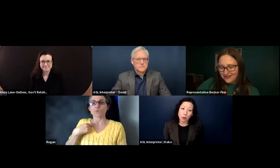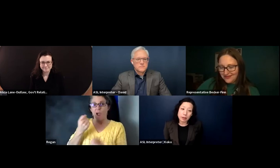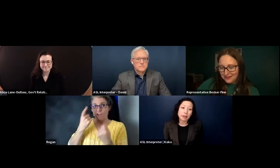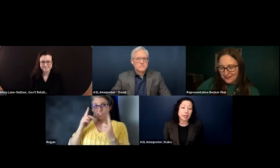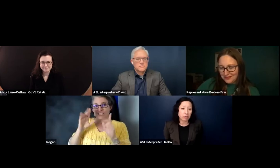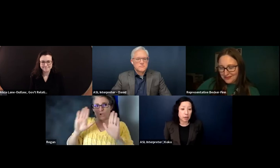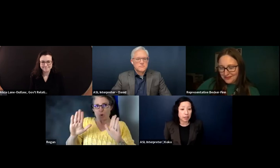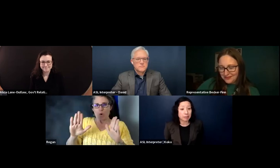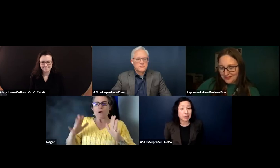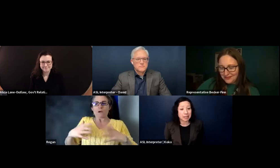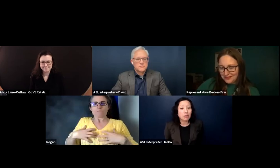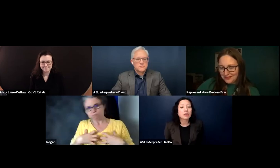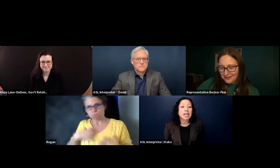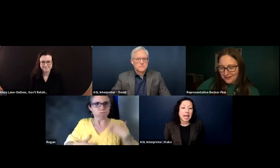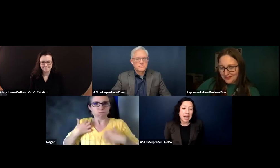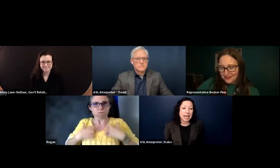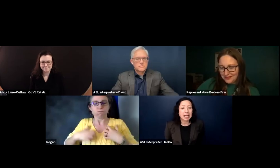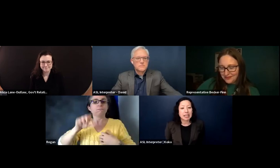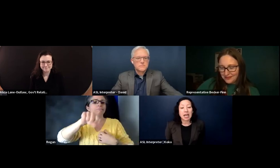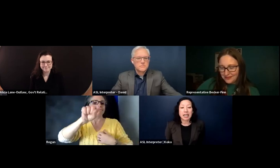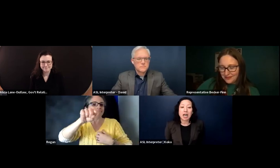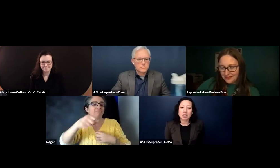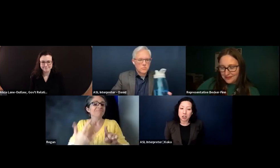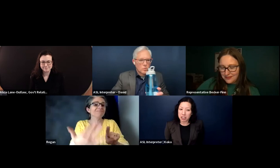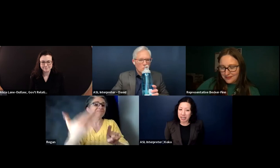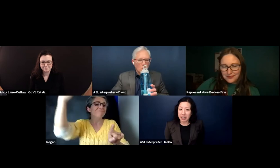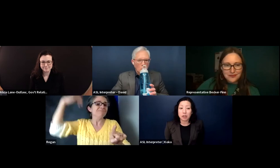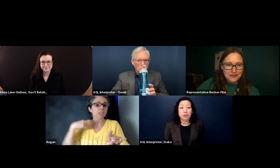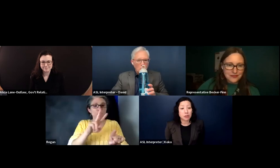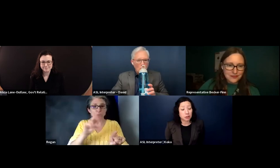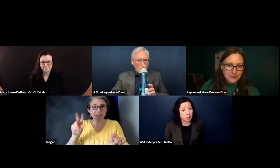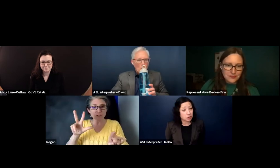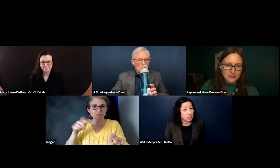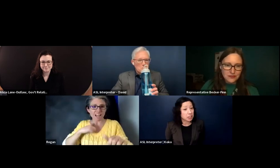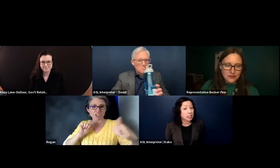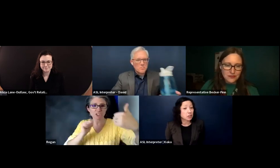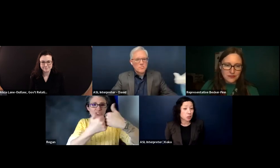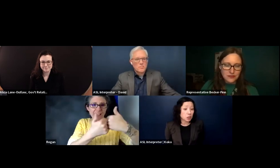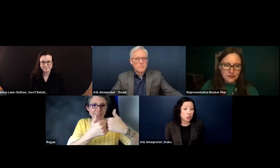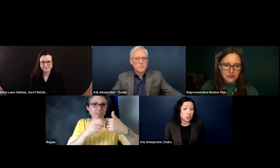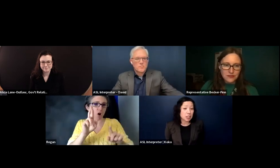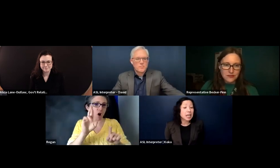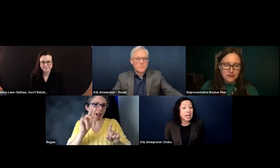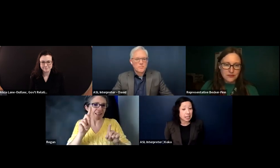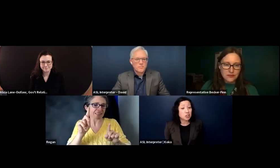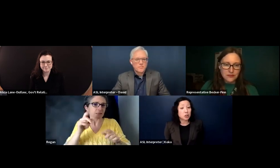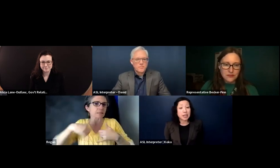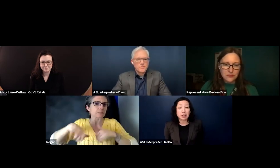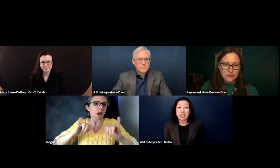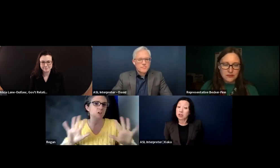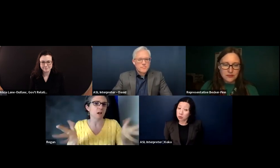also 1/4 Native American myself. And I understand your frustration concerns.